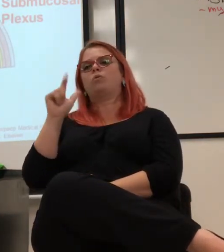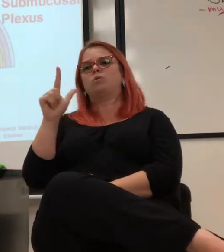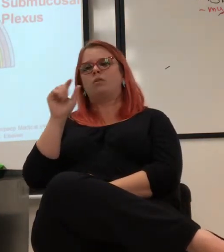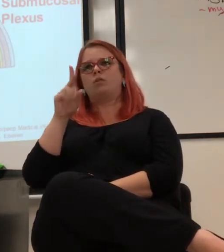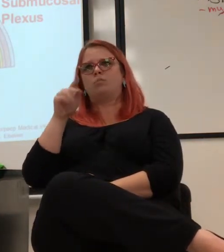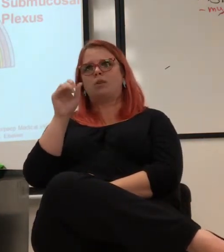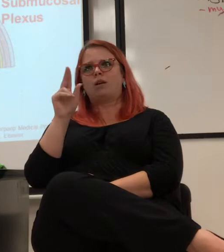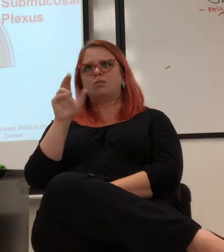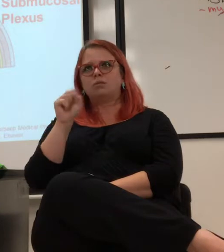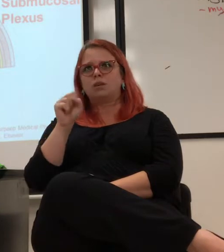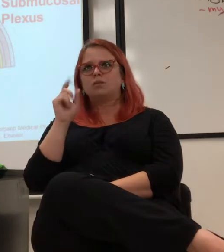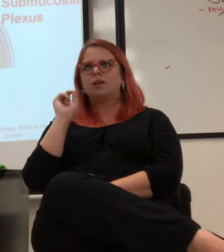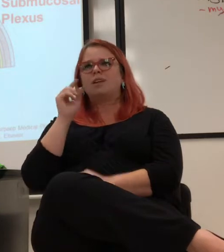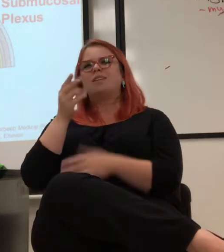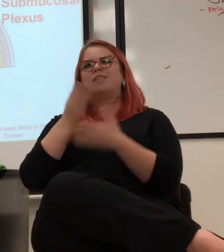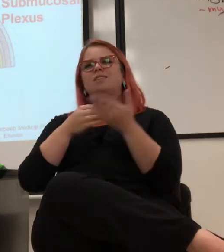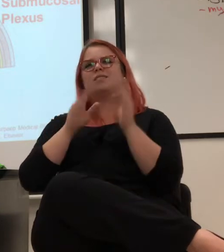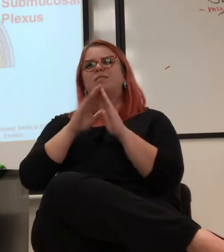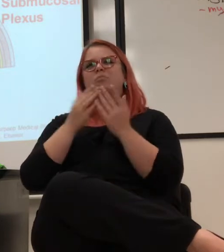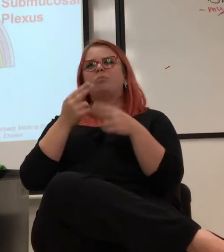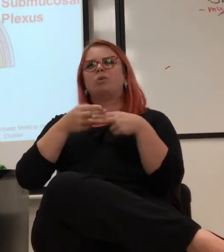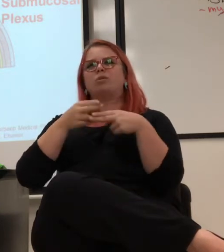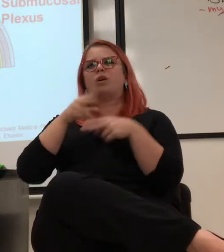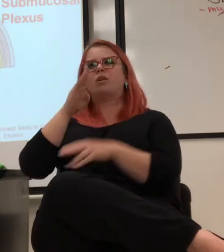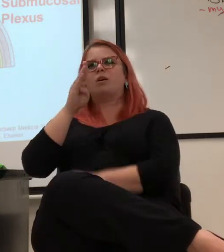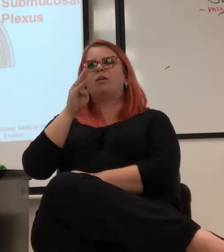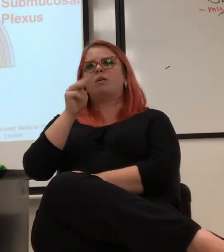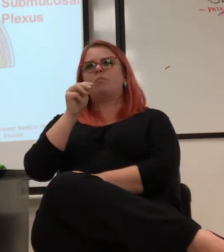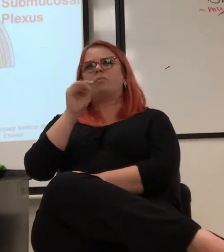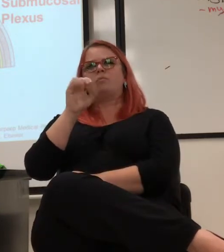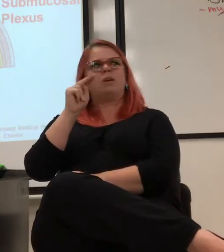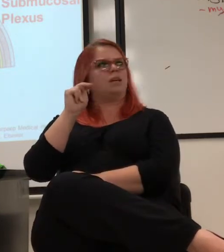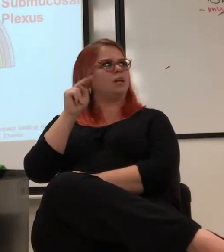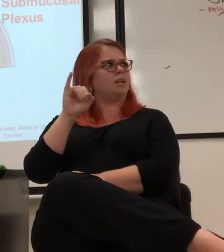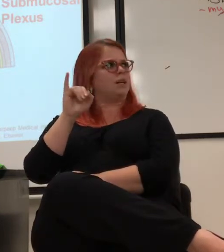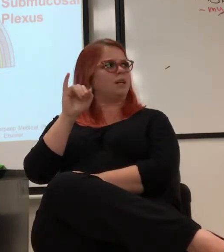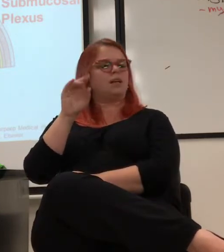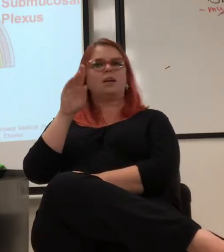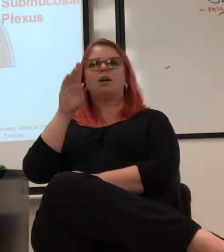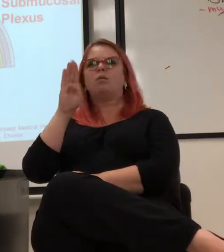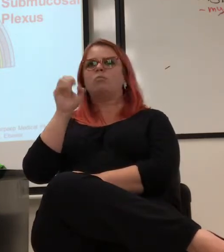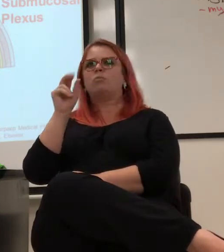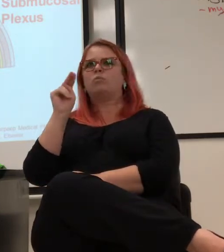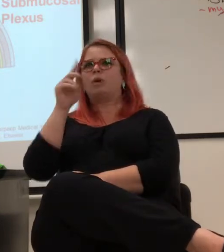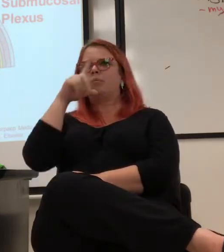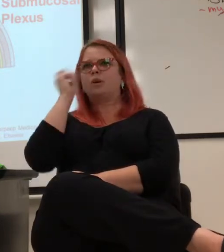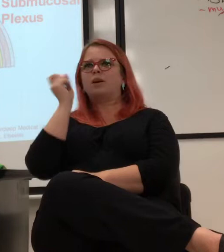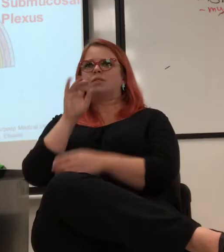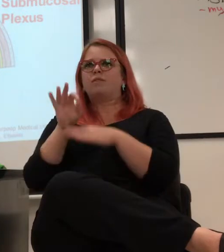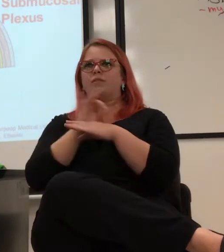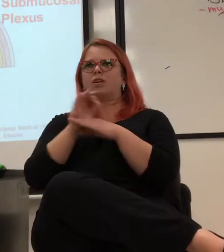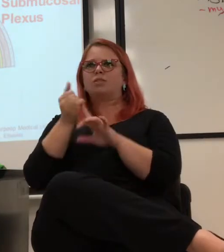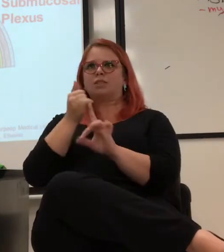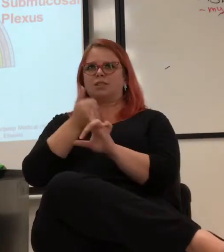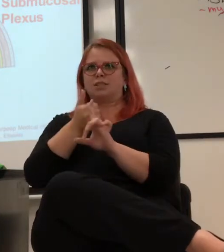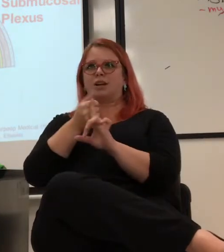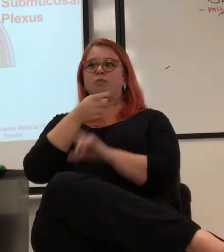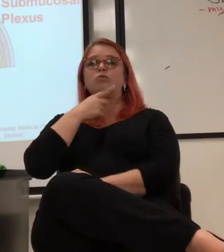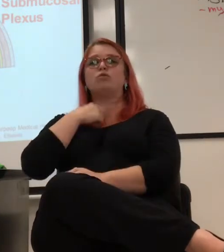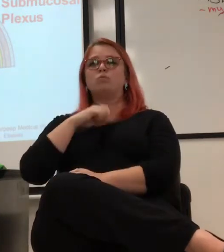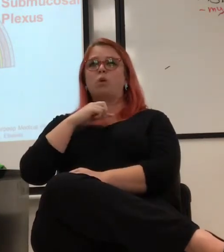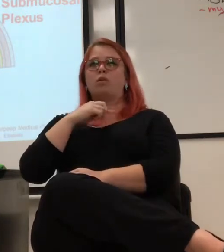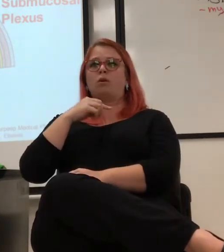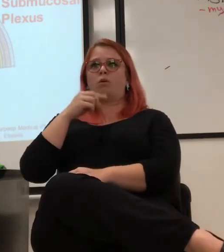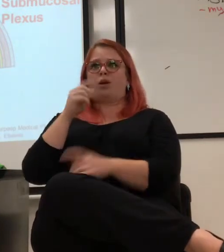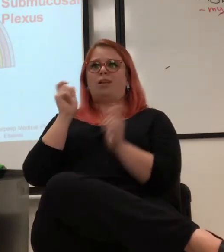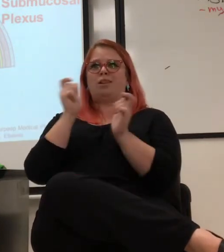call it mini brain, right? Because it functions on its own. You just swallow your food and it does the rest. Mini